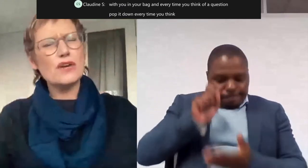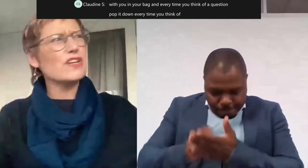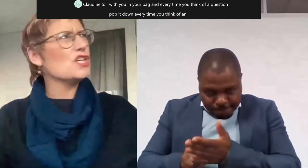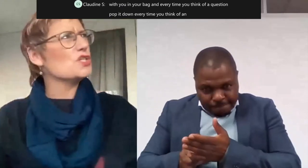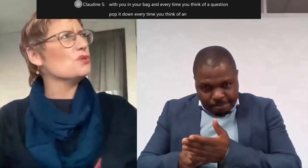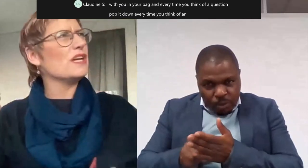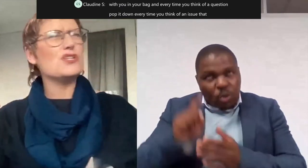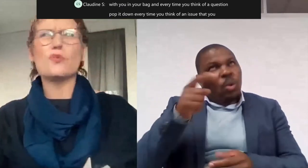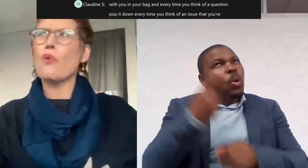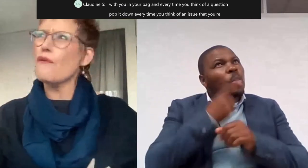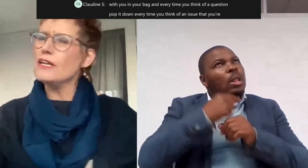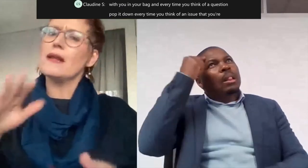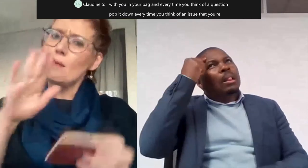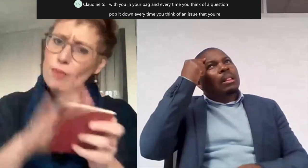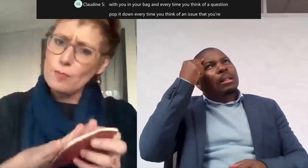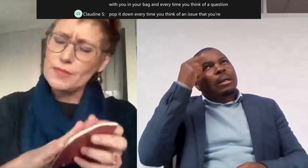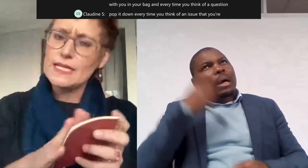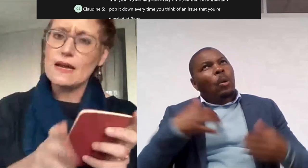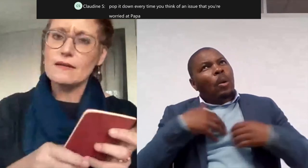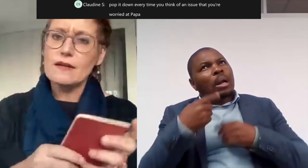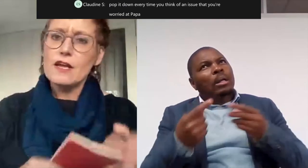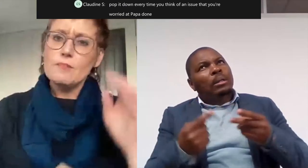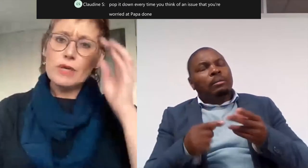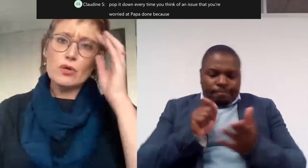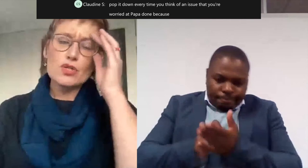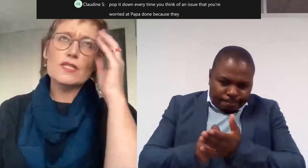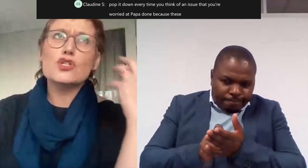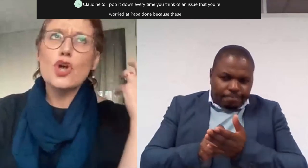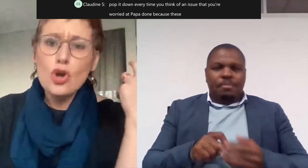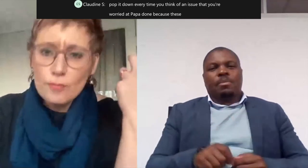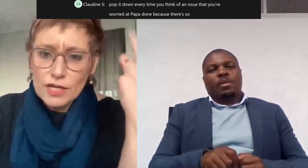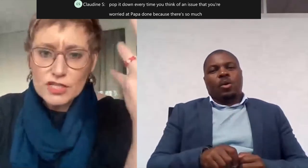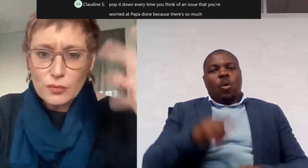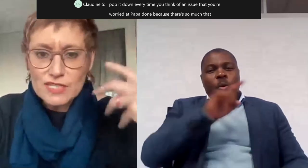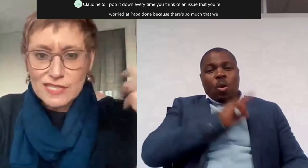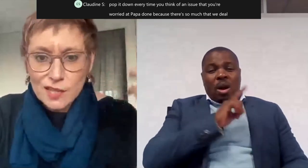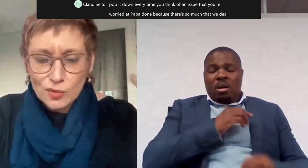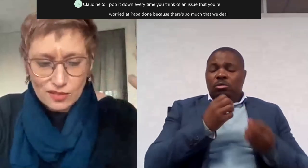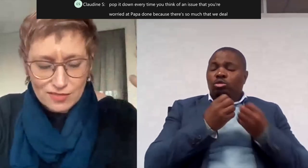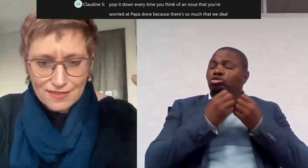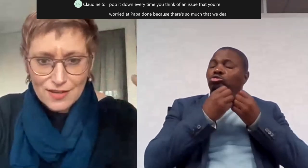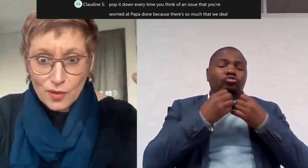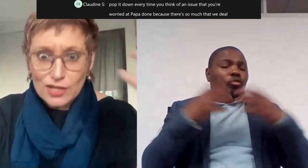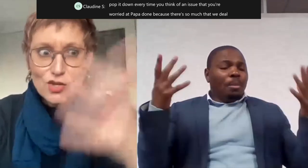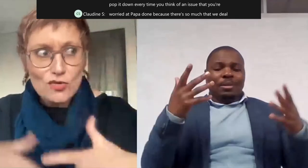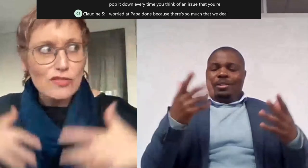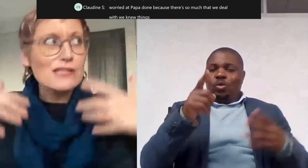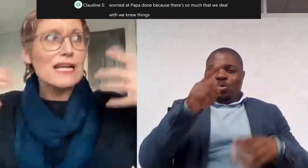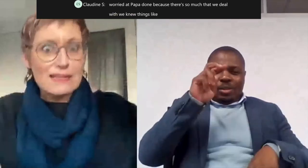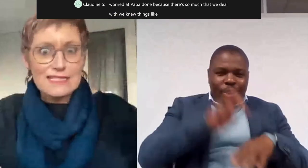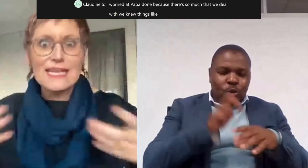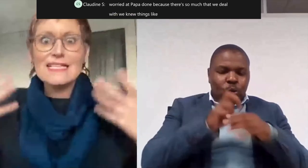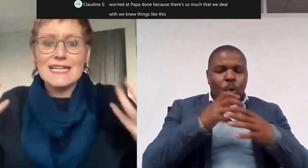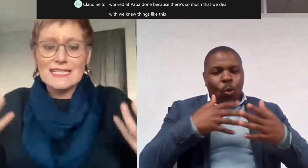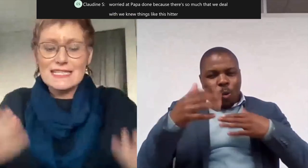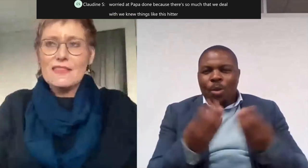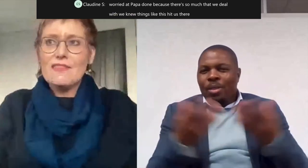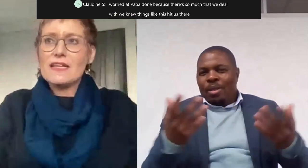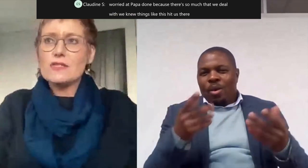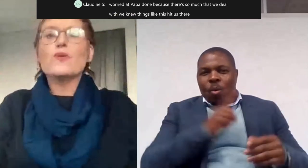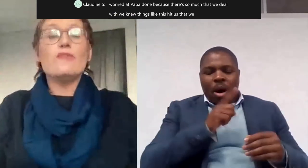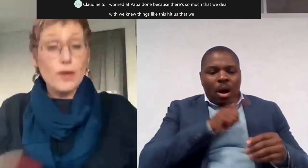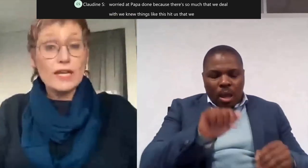time you think of an issue that you're worried about, pop it down. Because there's so much that we deal with when new things like this hit